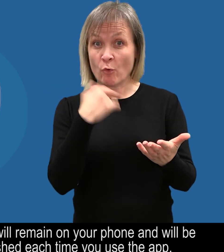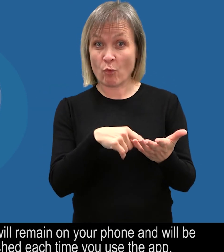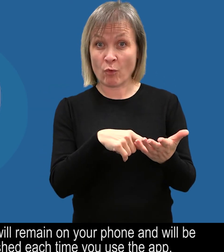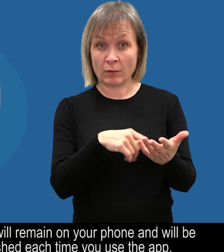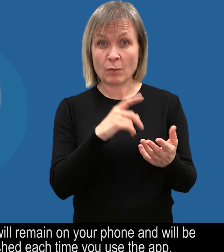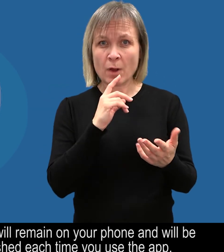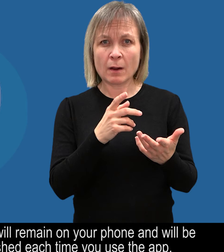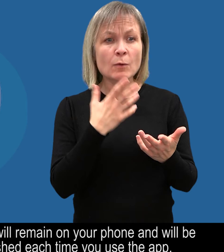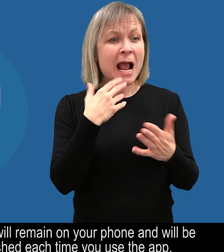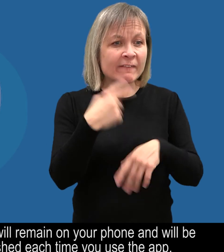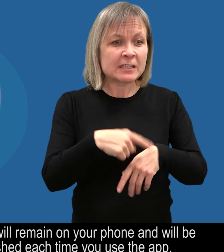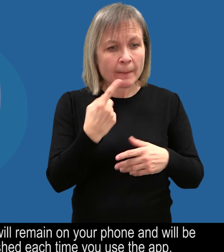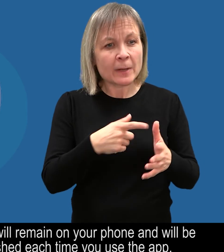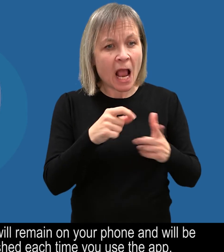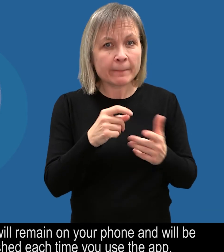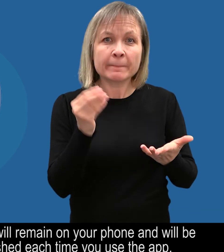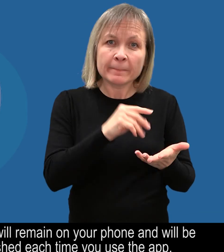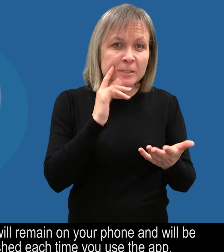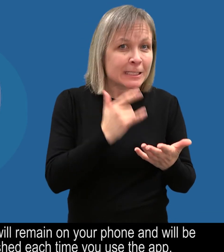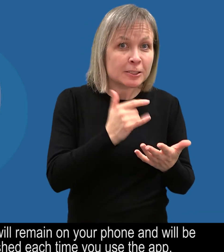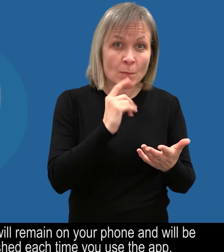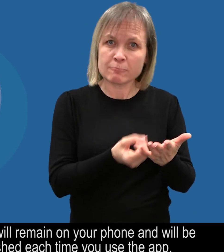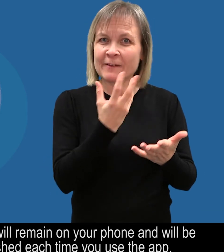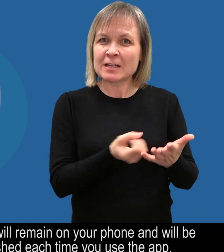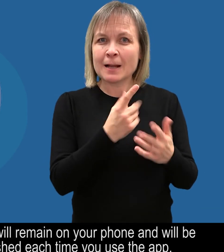The data will remain on your phone and will be refreshed each time you use the app.